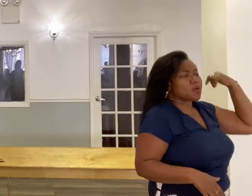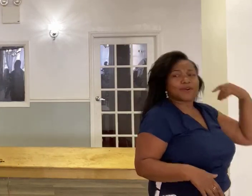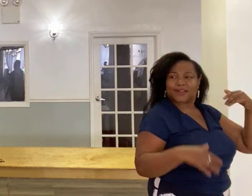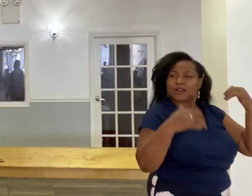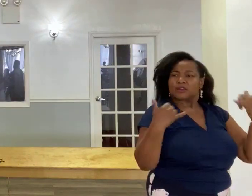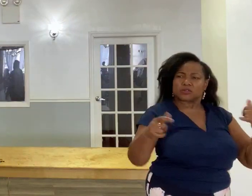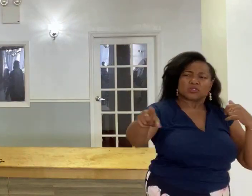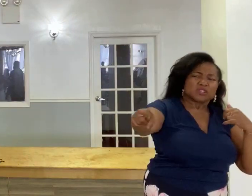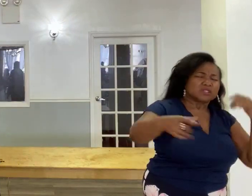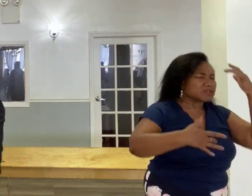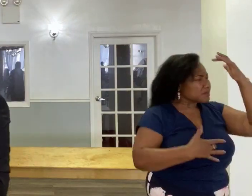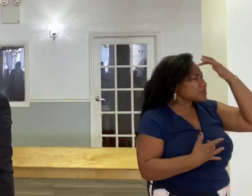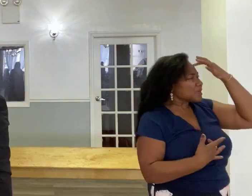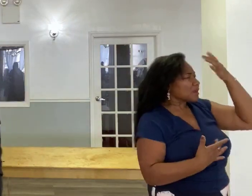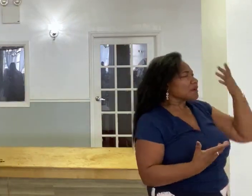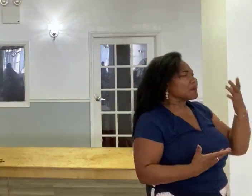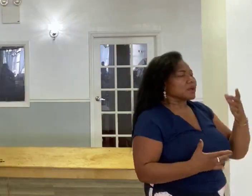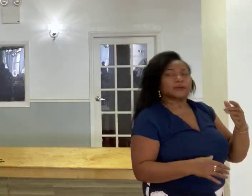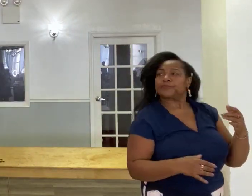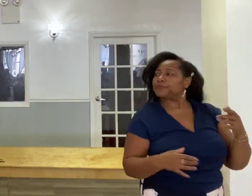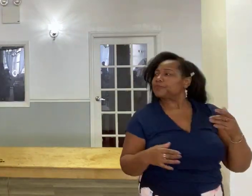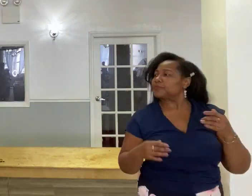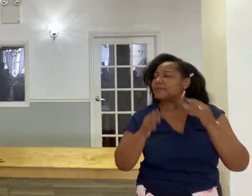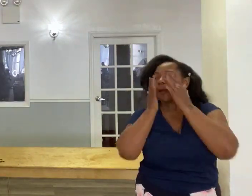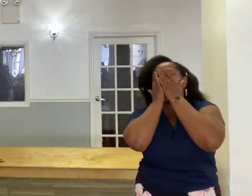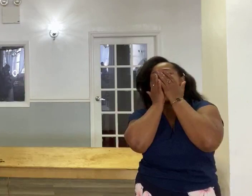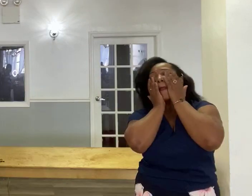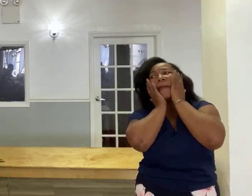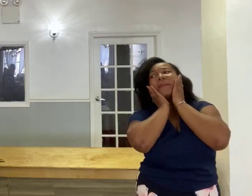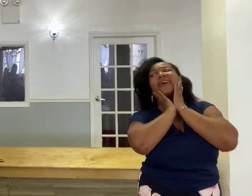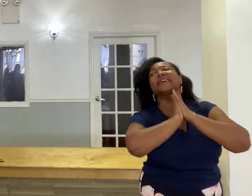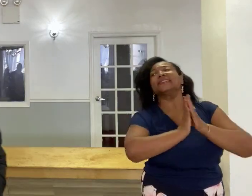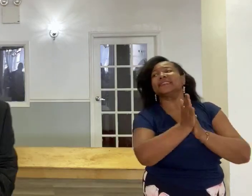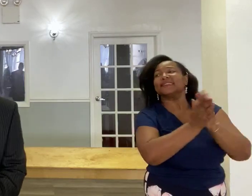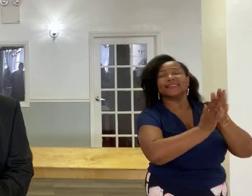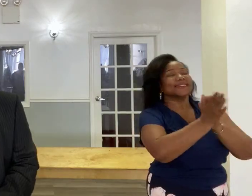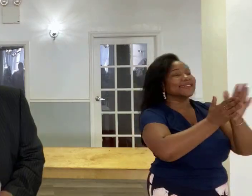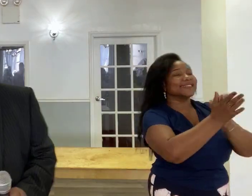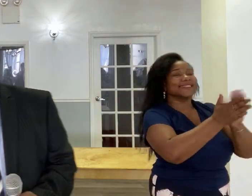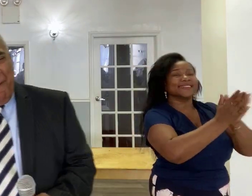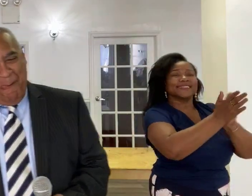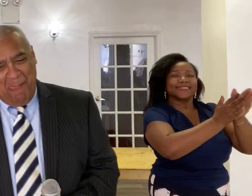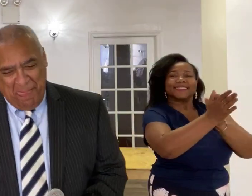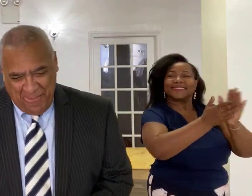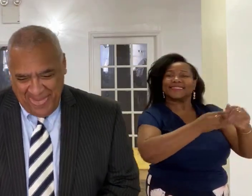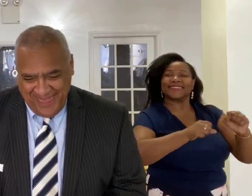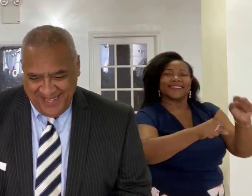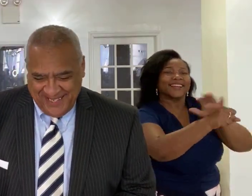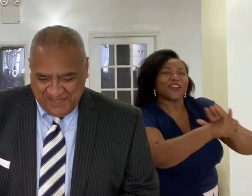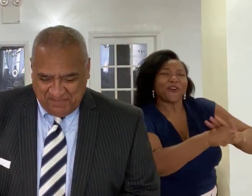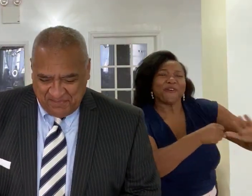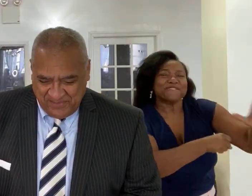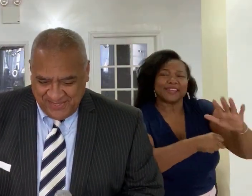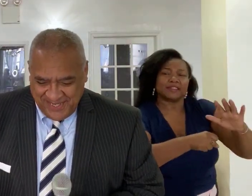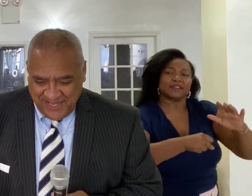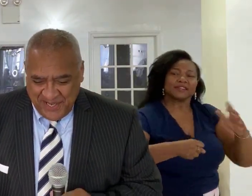close. All right. Thank you, brother. Got any spray here or something? Oh, yeah. Right? Well, not too close.